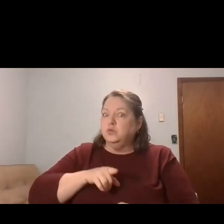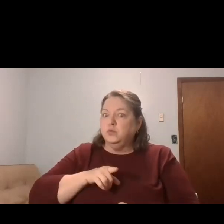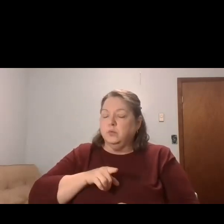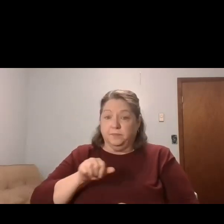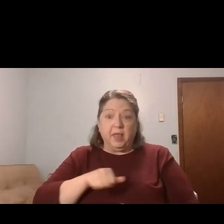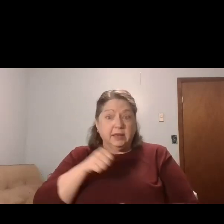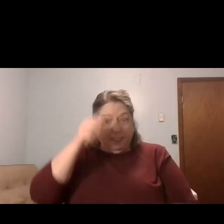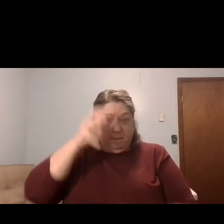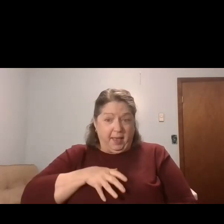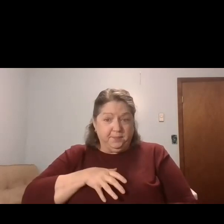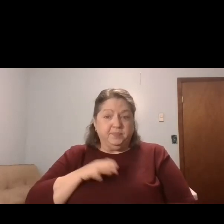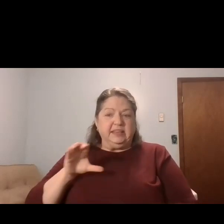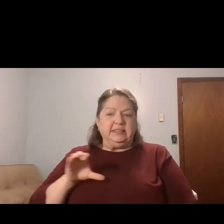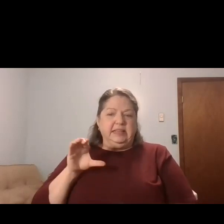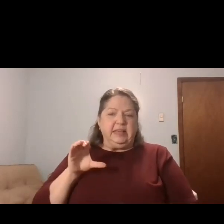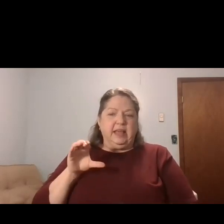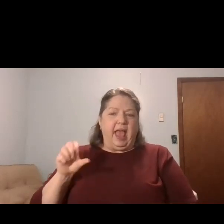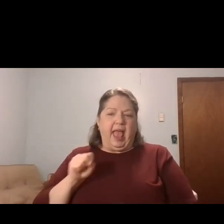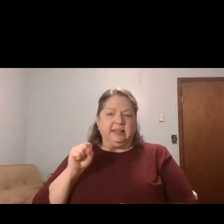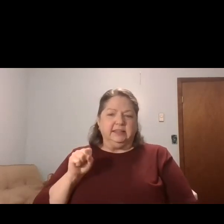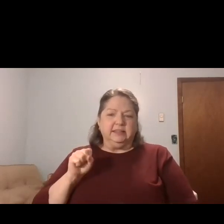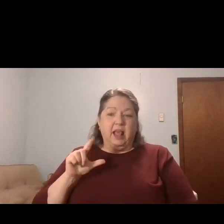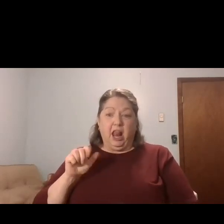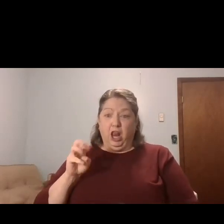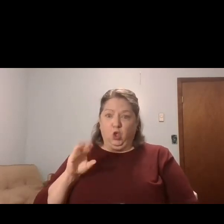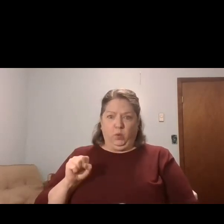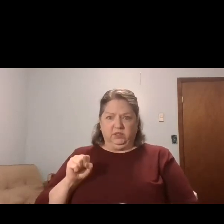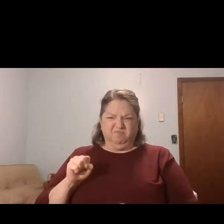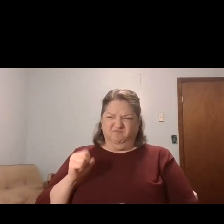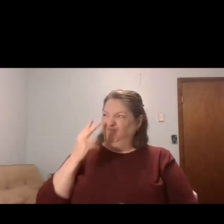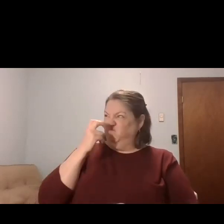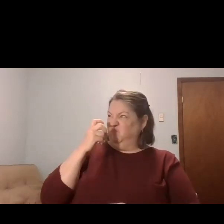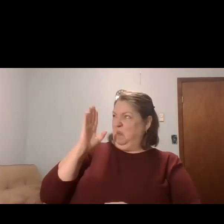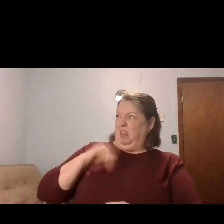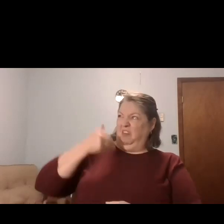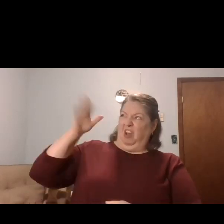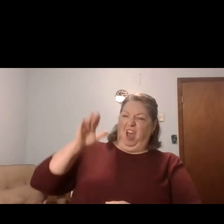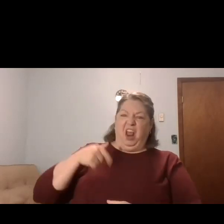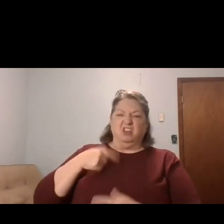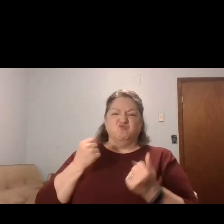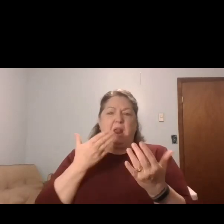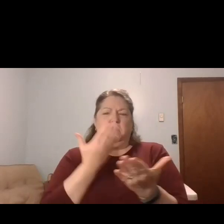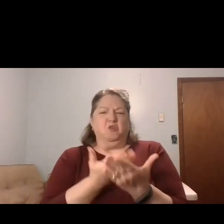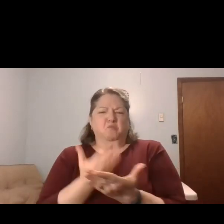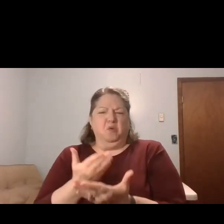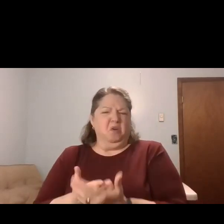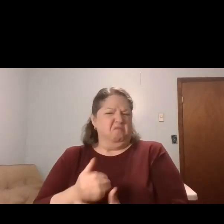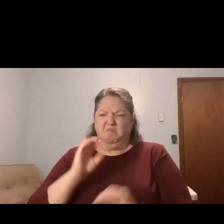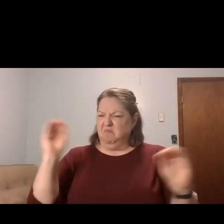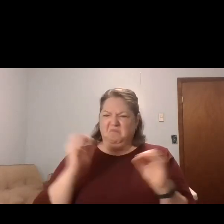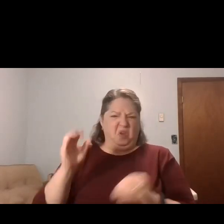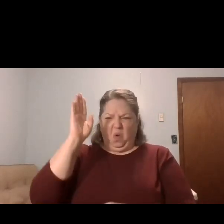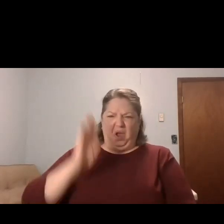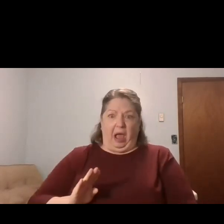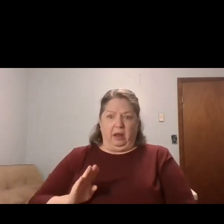an atheist who also wanted to prove that there is no such thing as God. And he searched and searched and read through the scriptures. And he himself